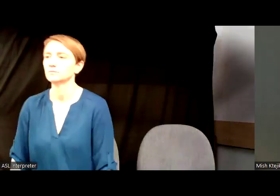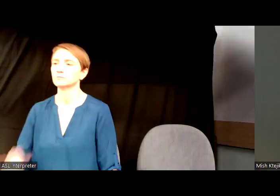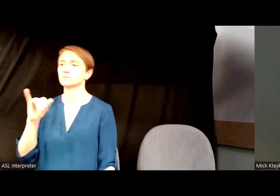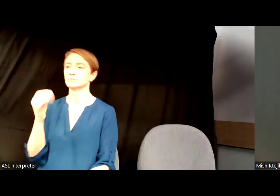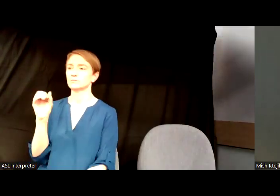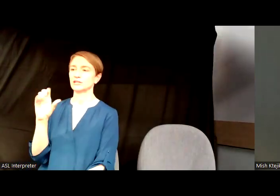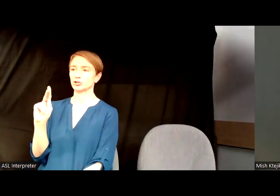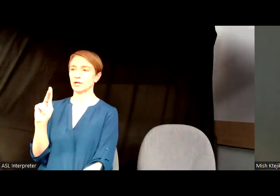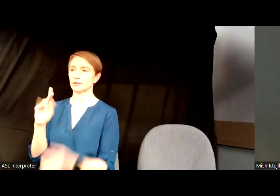licensing them. I have a comment.